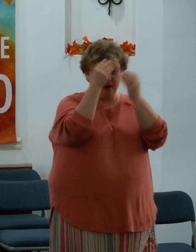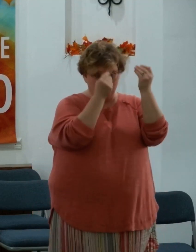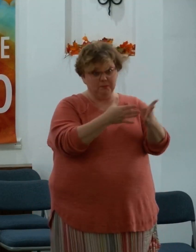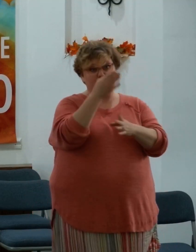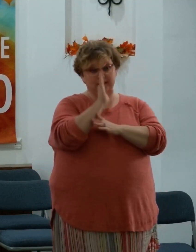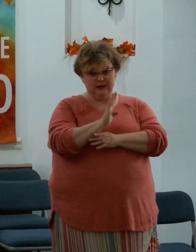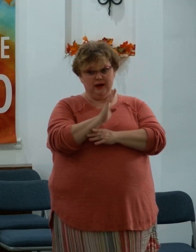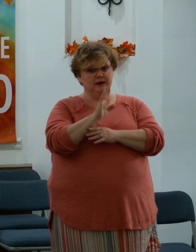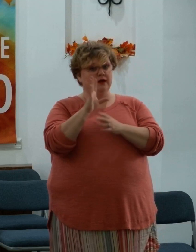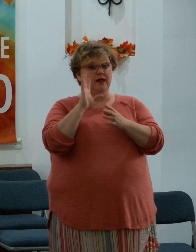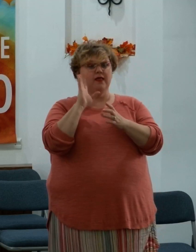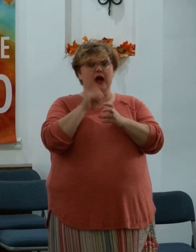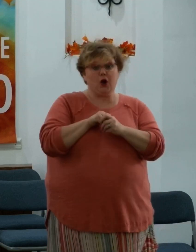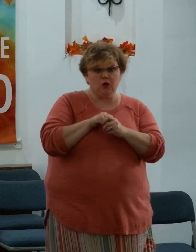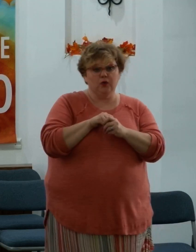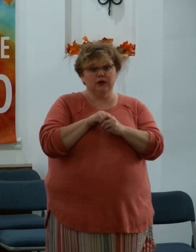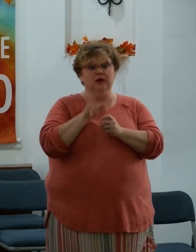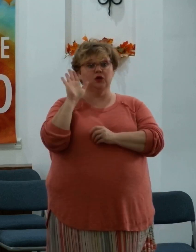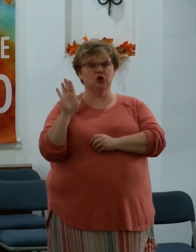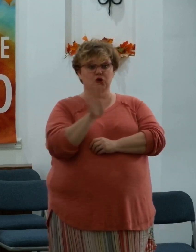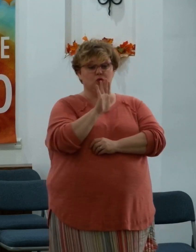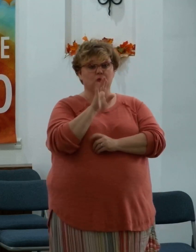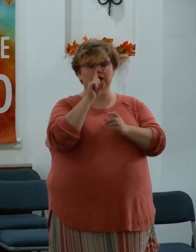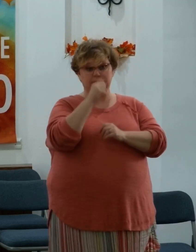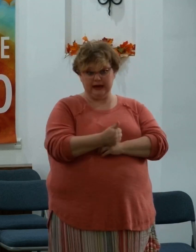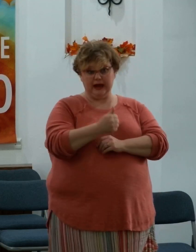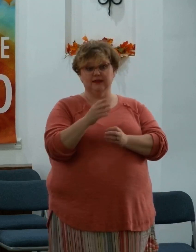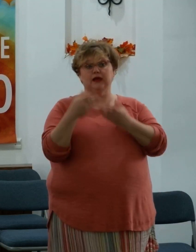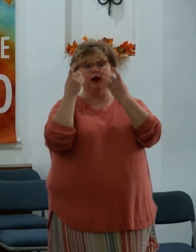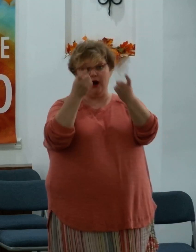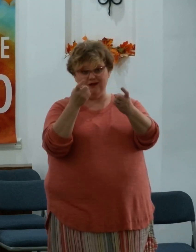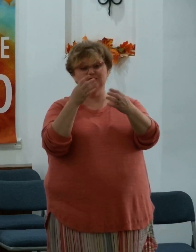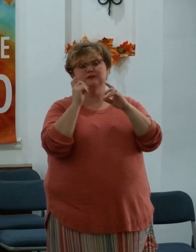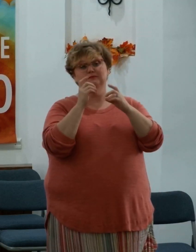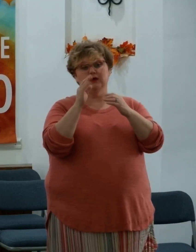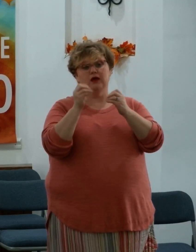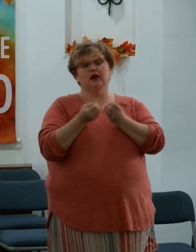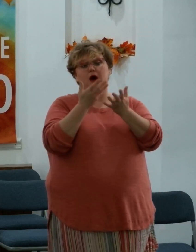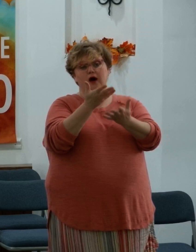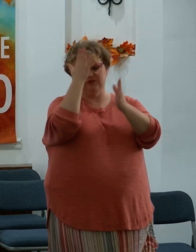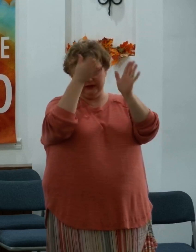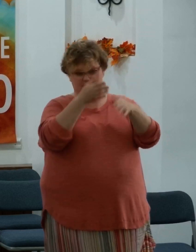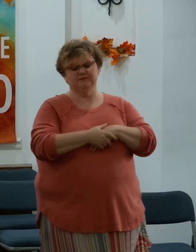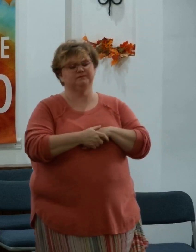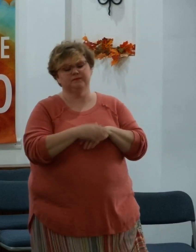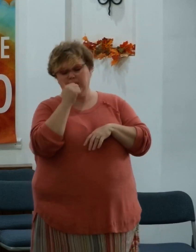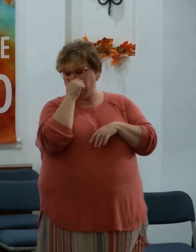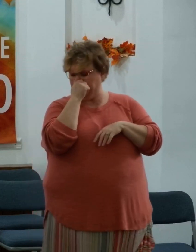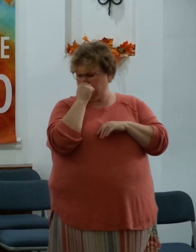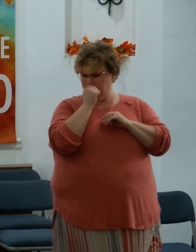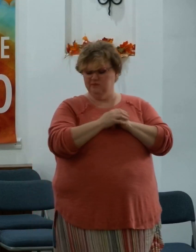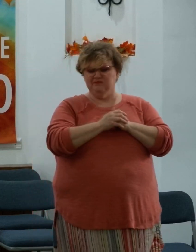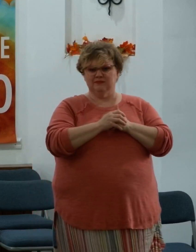the tithe and the offering. So, okay, now let me get on with this got to or get to business. By the way, I got that